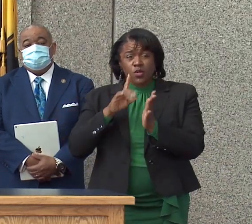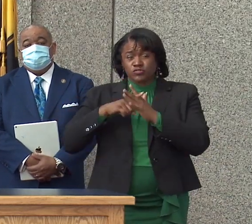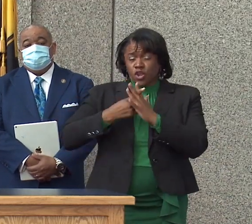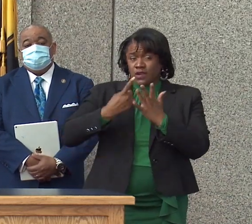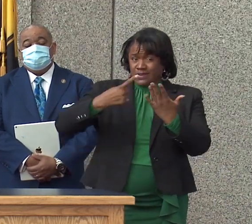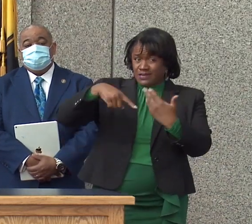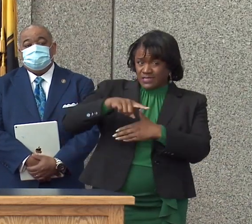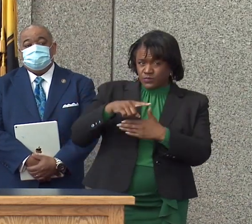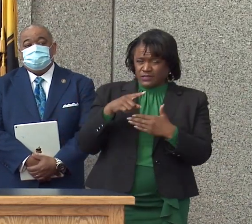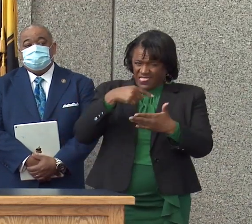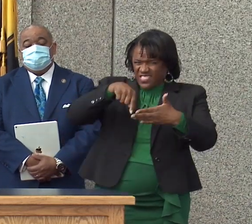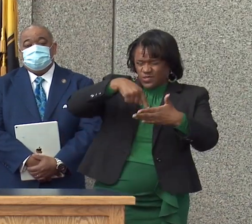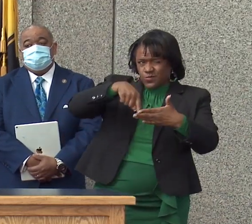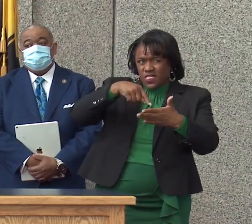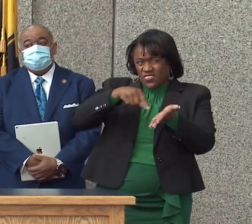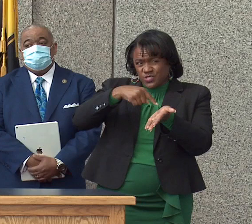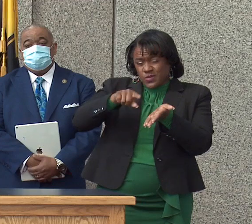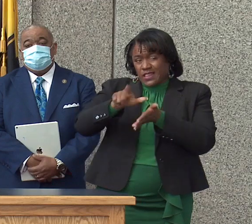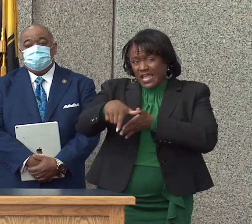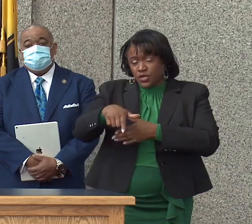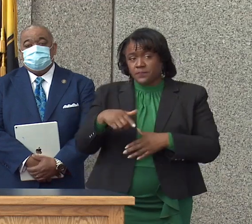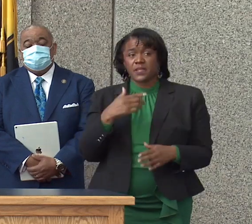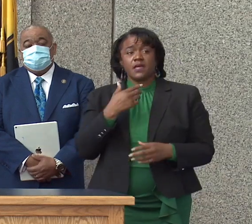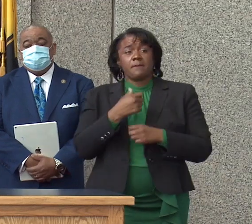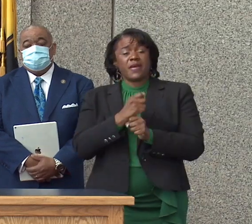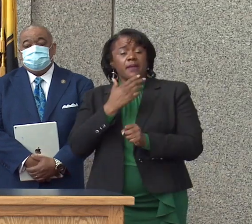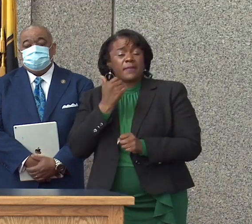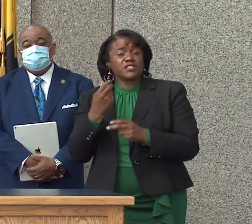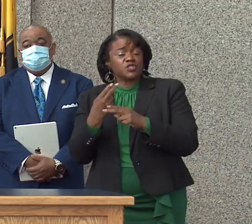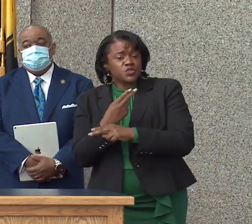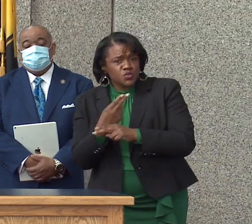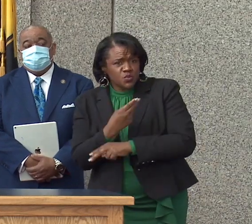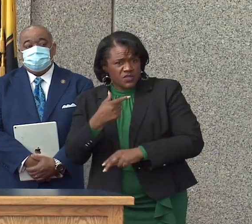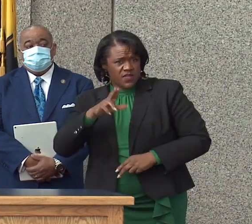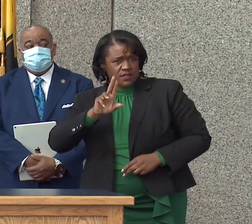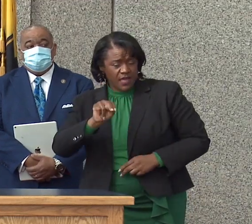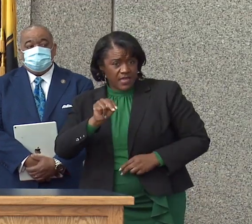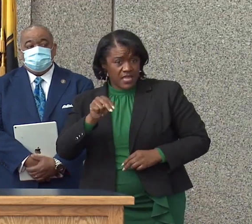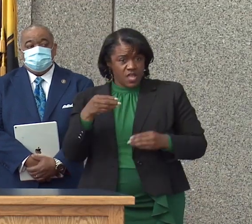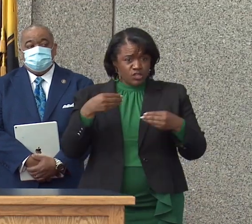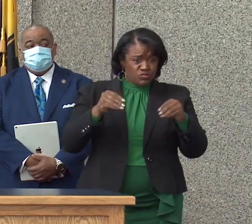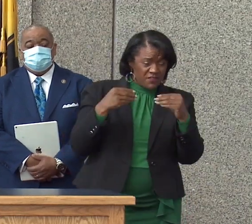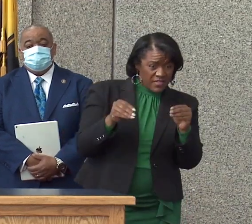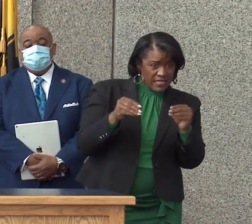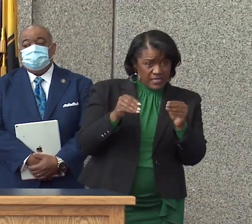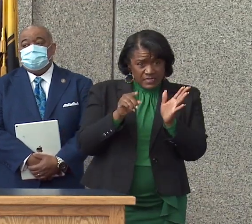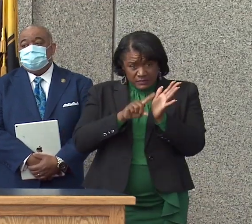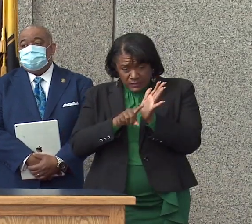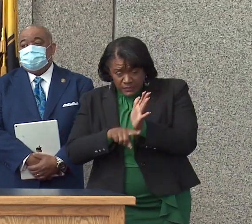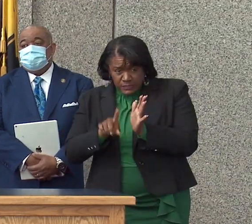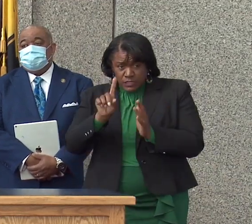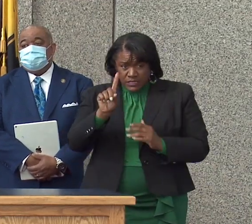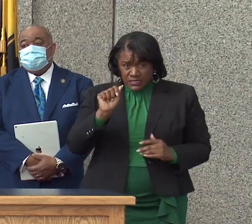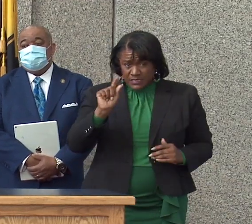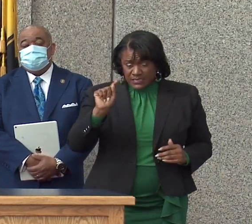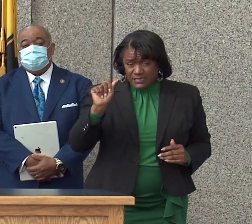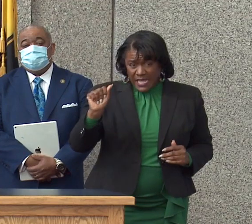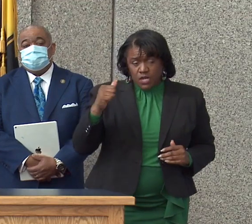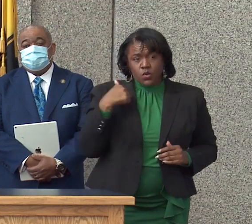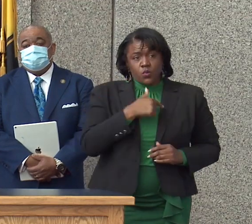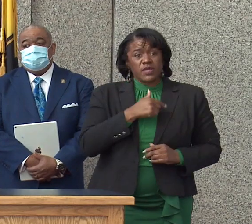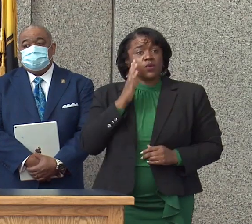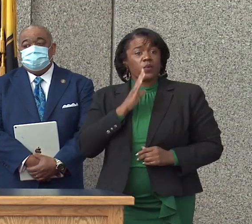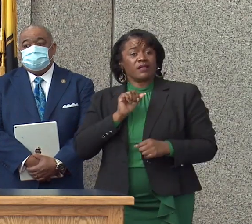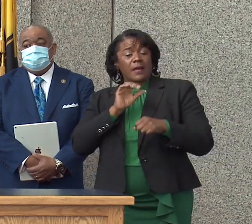week. To make the best use of this gun trafficking intelligence platform, we plan to dedicate a sergeant and